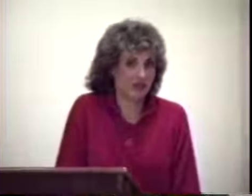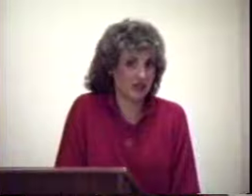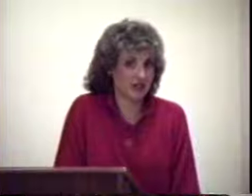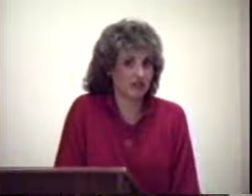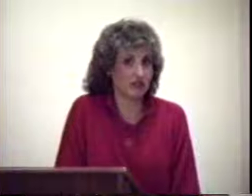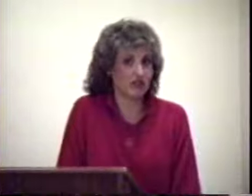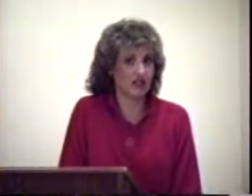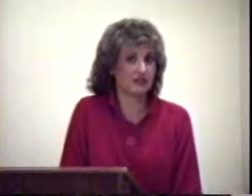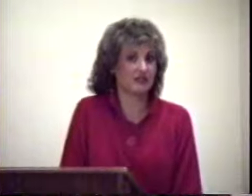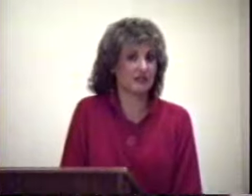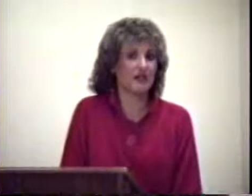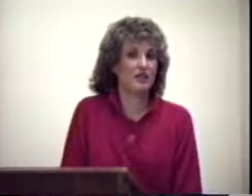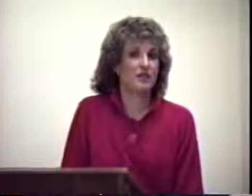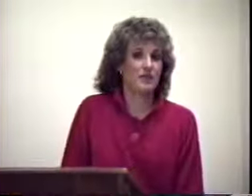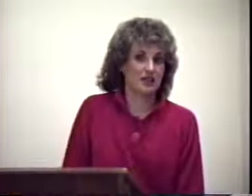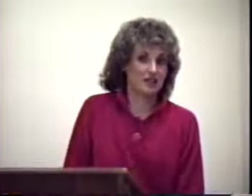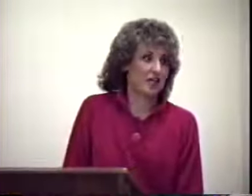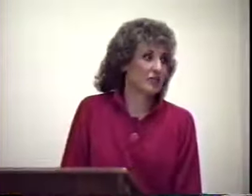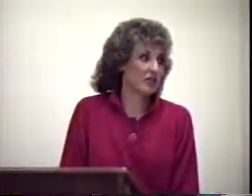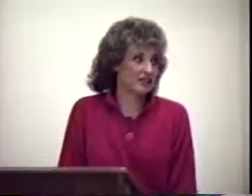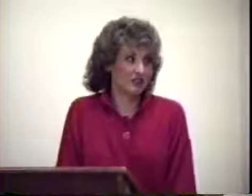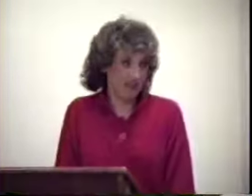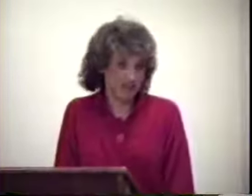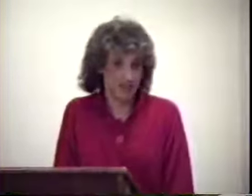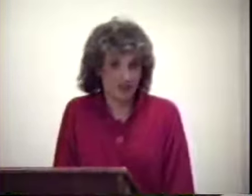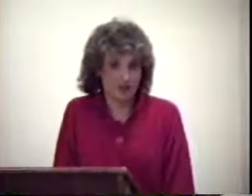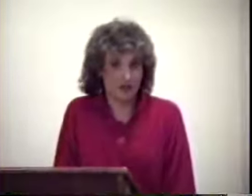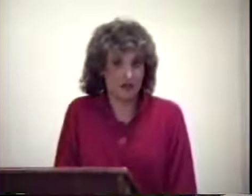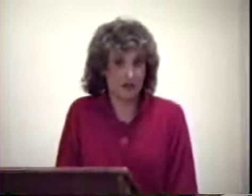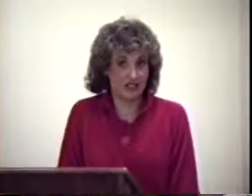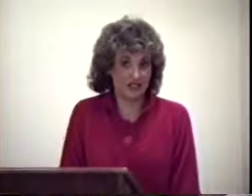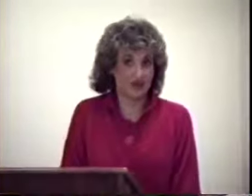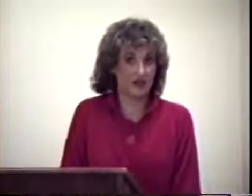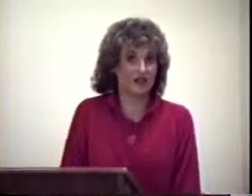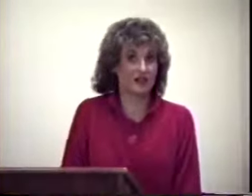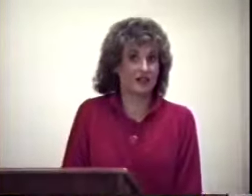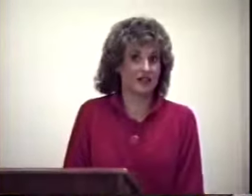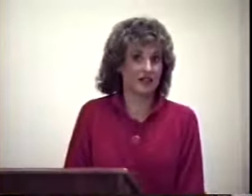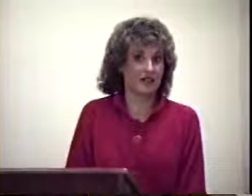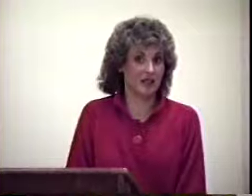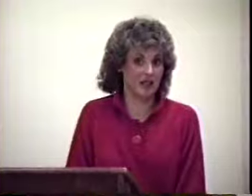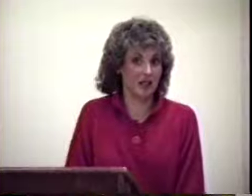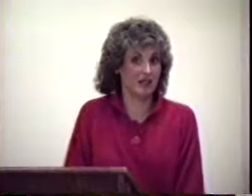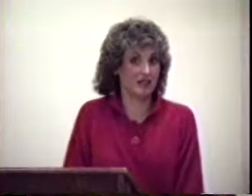my high school classes a slide presentation put on by a Sioux Indian that came and did